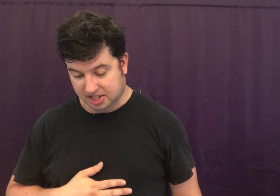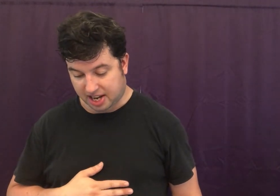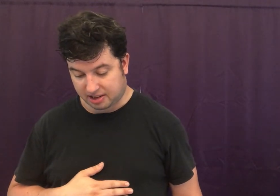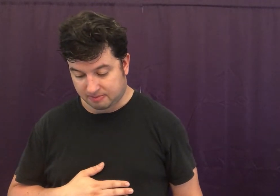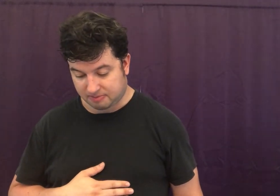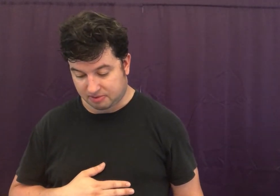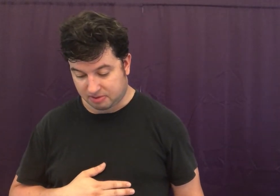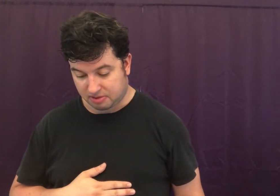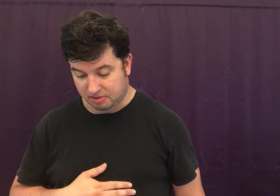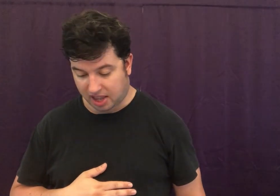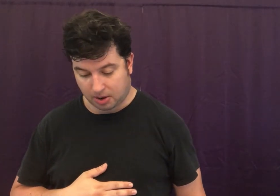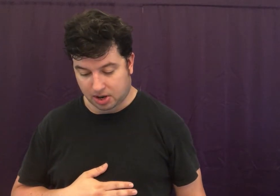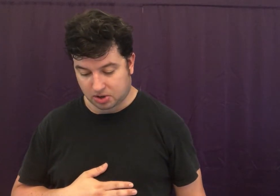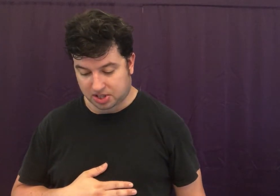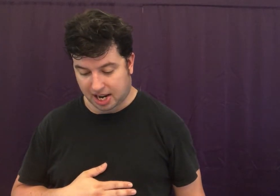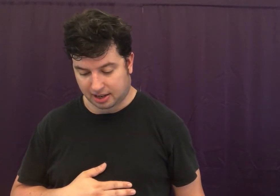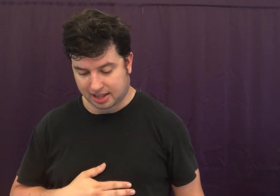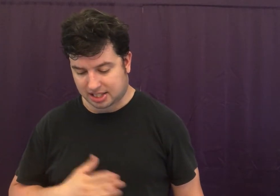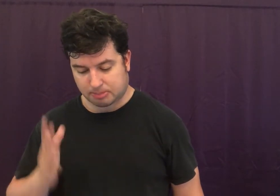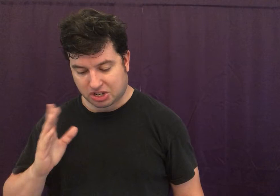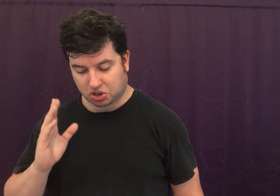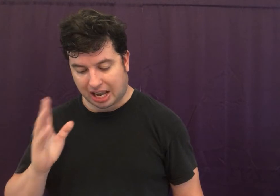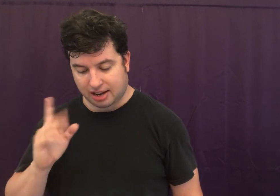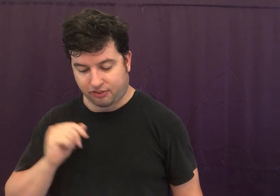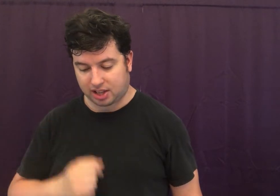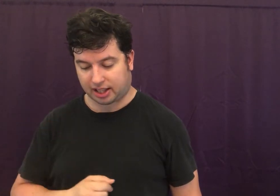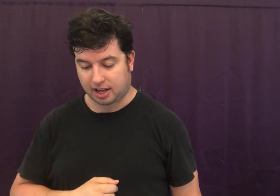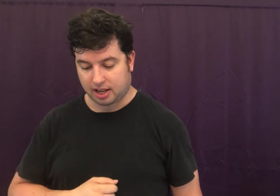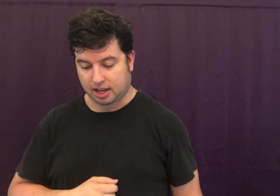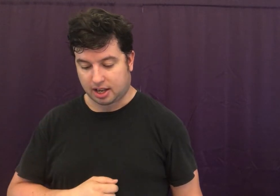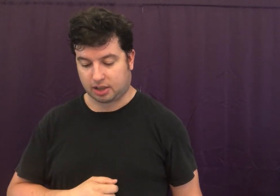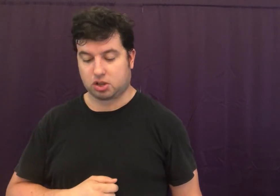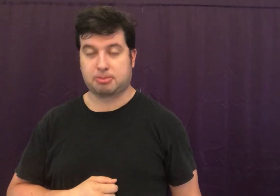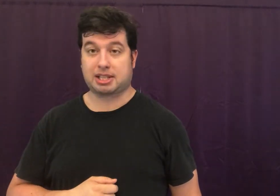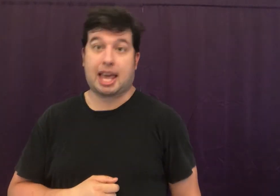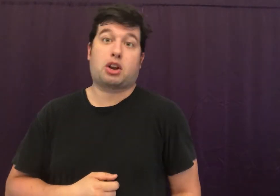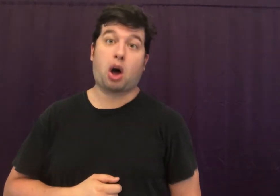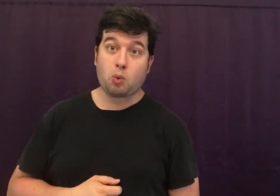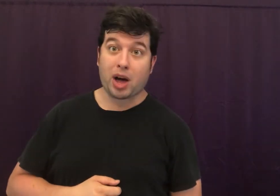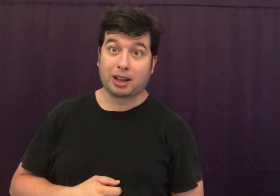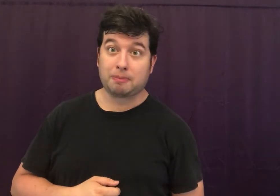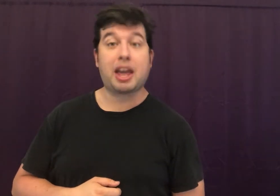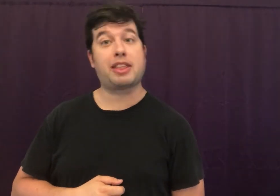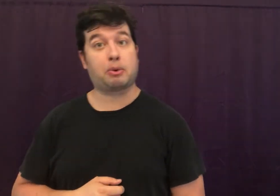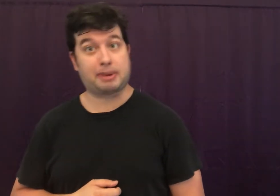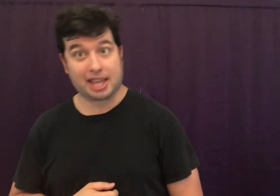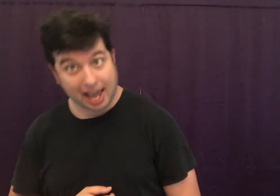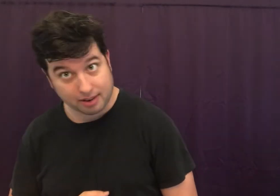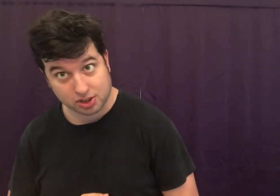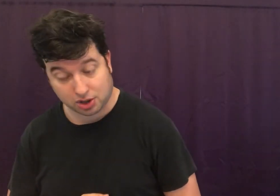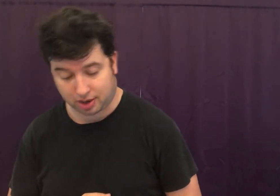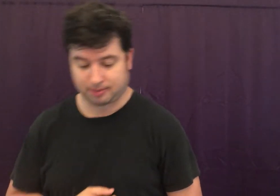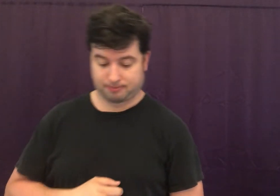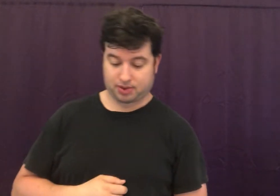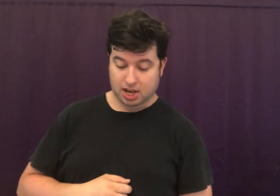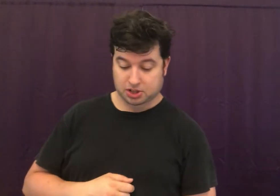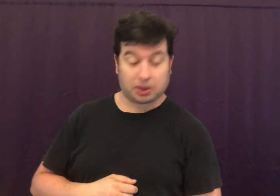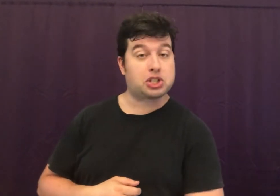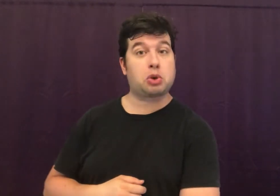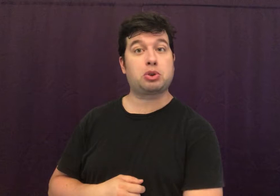excited. They don't understand that special kind of feeling in Christmas land. Oh well, and that would be the end of the song. So let's go through